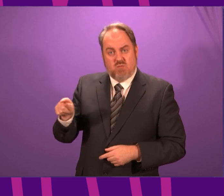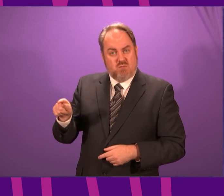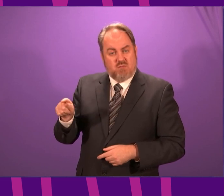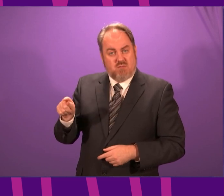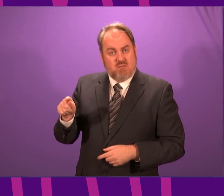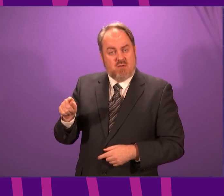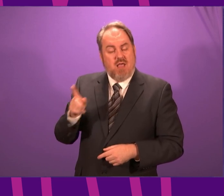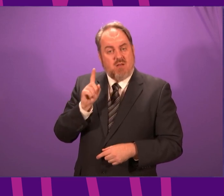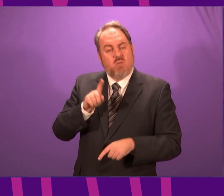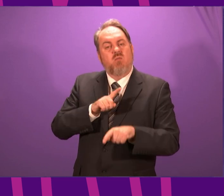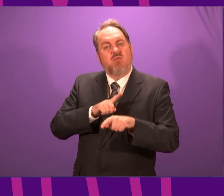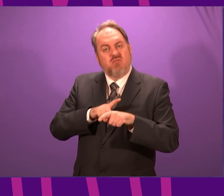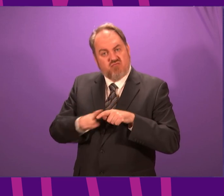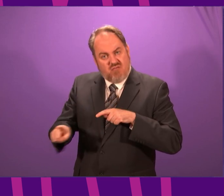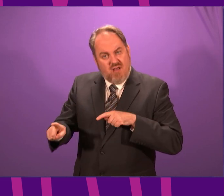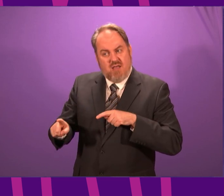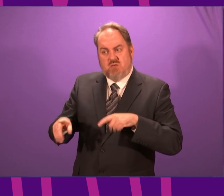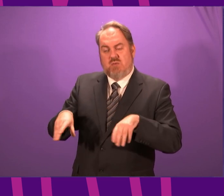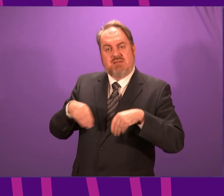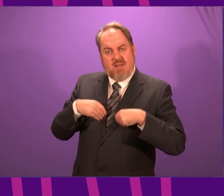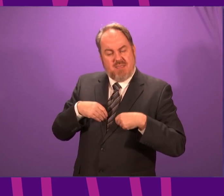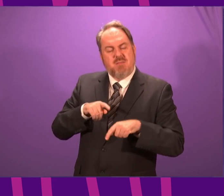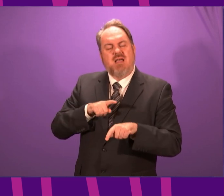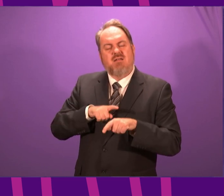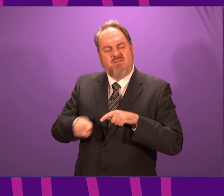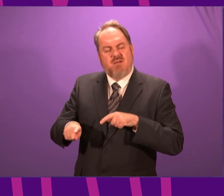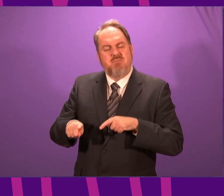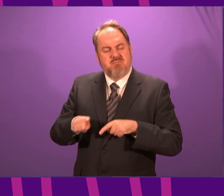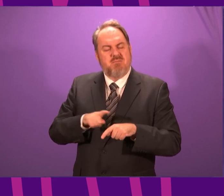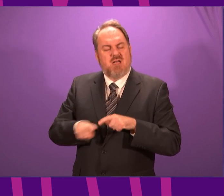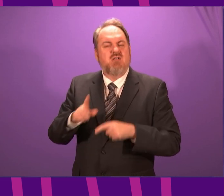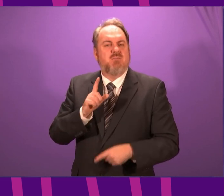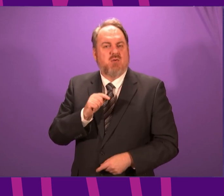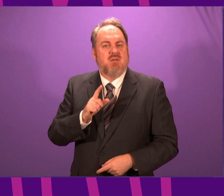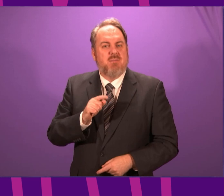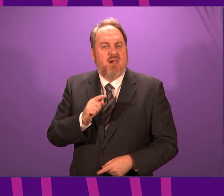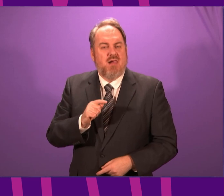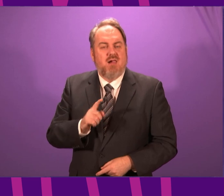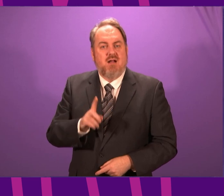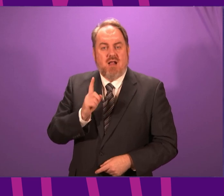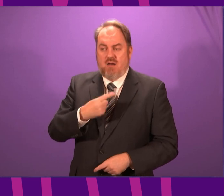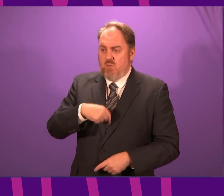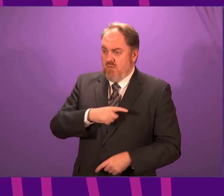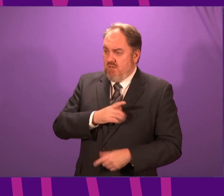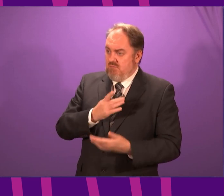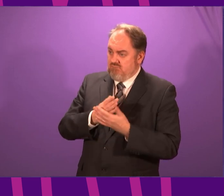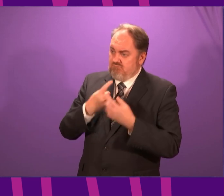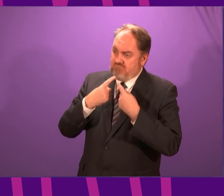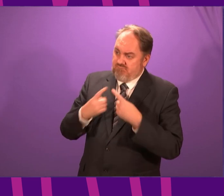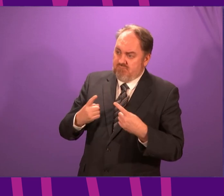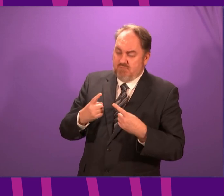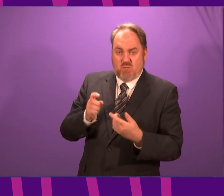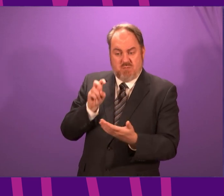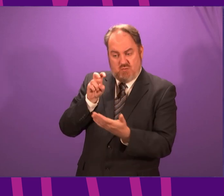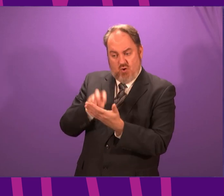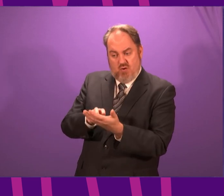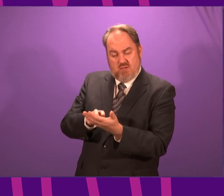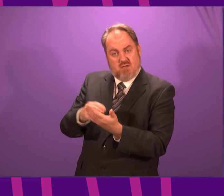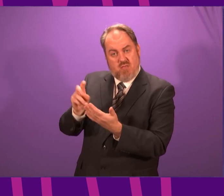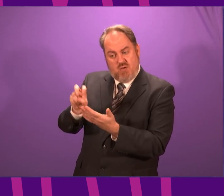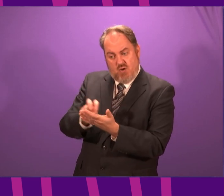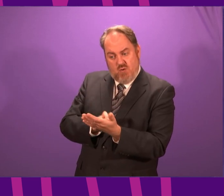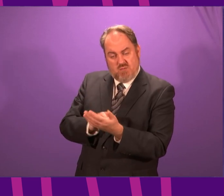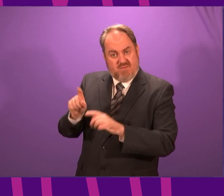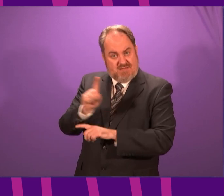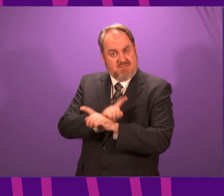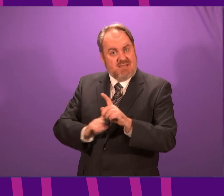of the amendments and try to take forward them as much and as far as we possibly can. And that's a commitment I wanted again to put on the record in relation